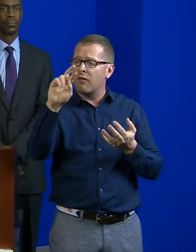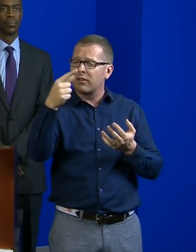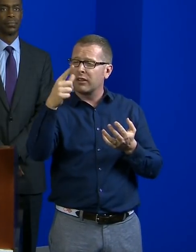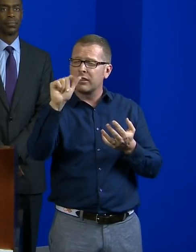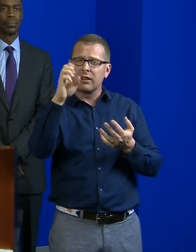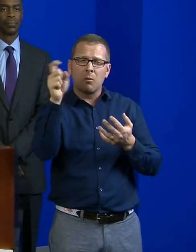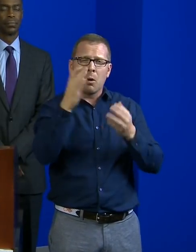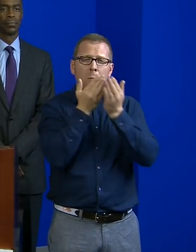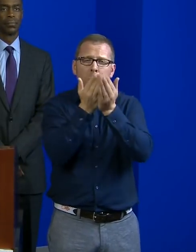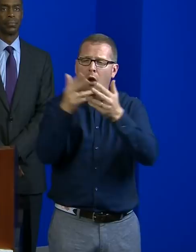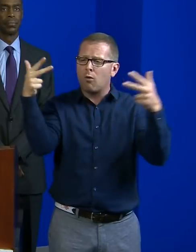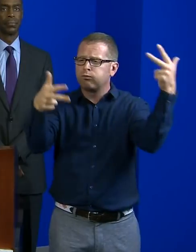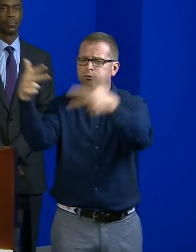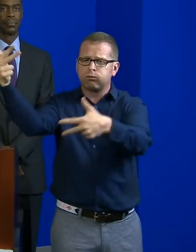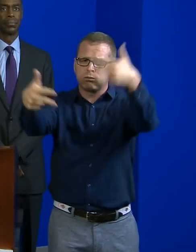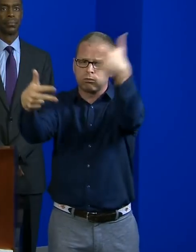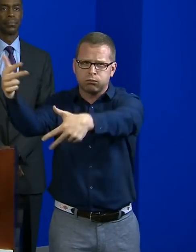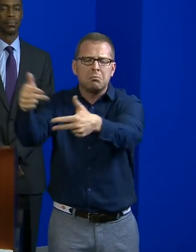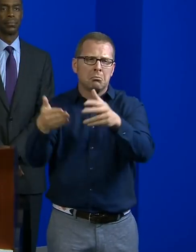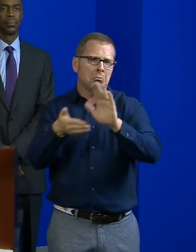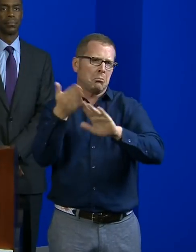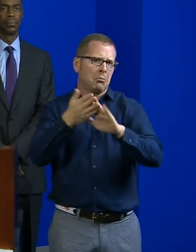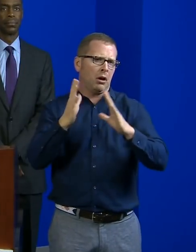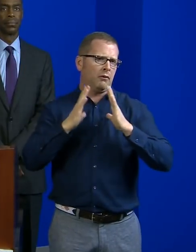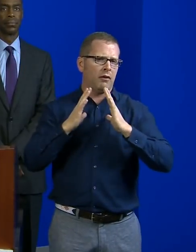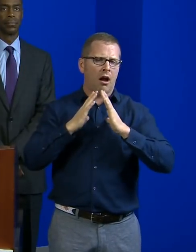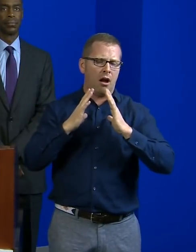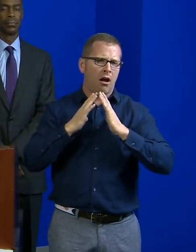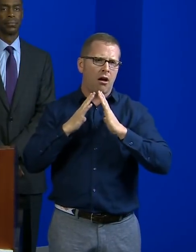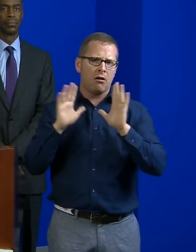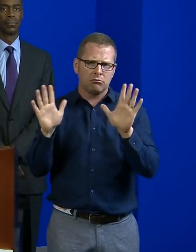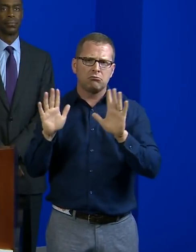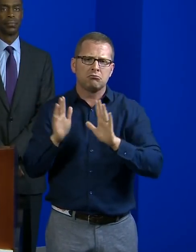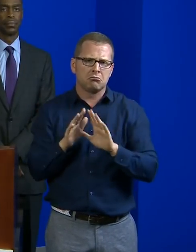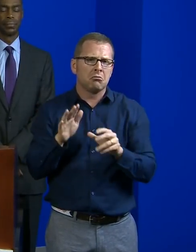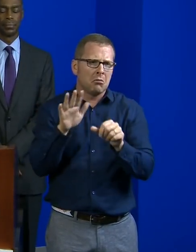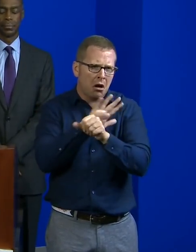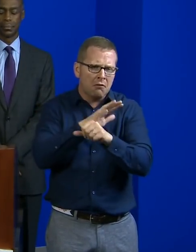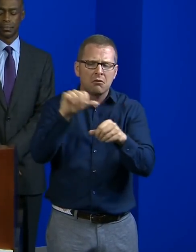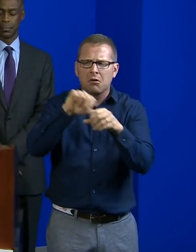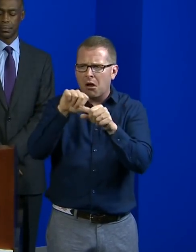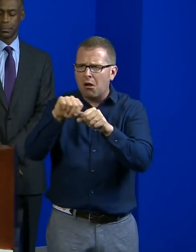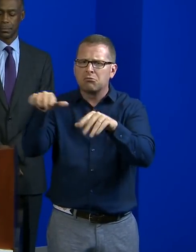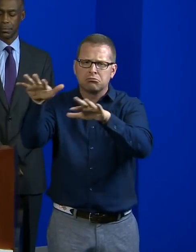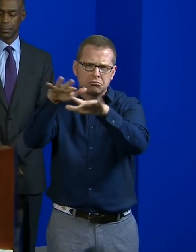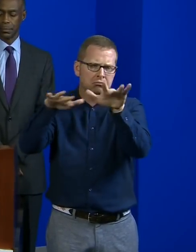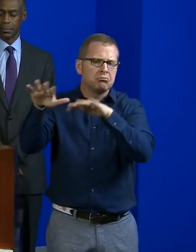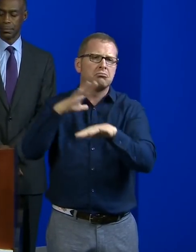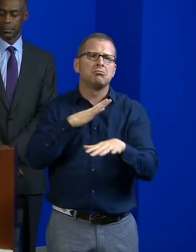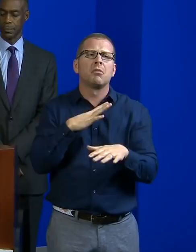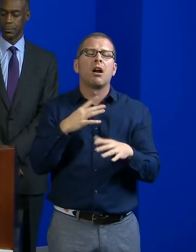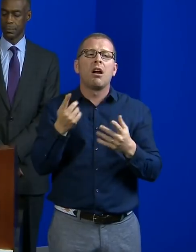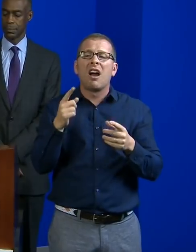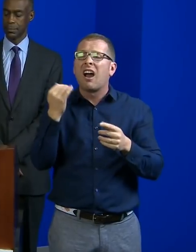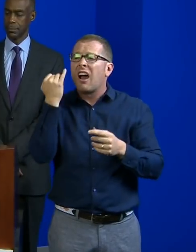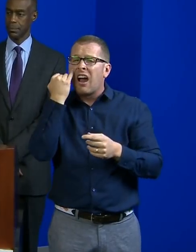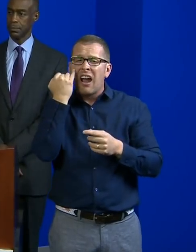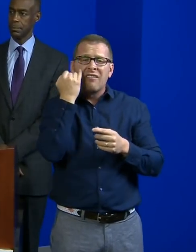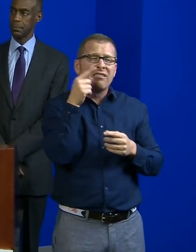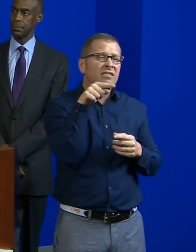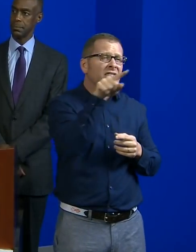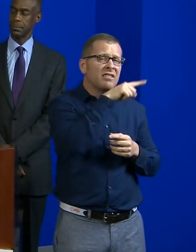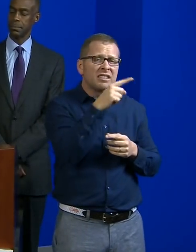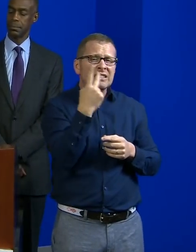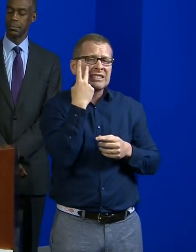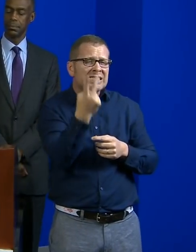diesel, jet fuel, and gasoline. Trucks will continue fuel deliveries to gas stations throughout South Florida until